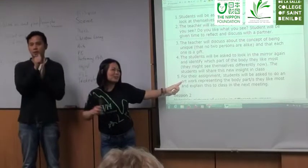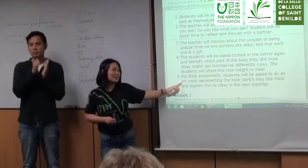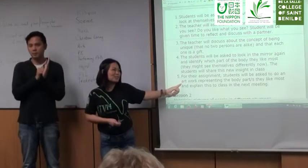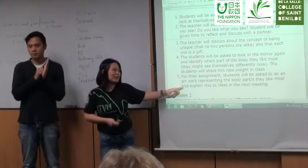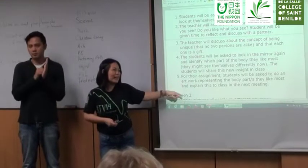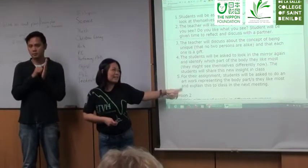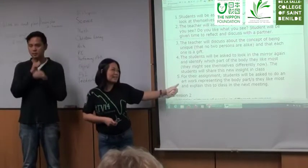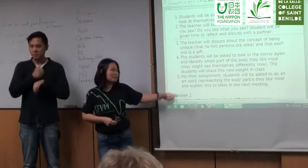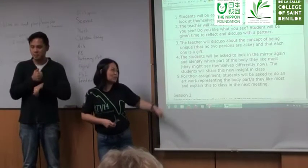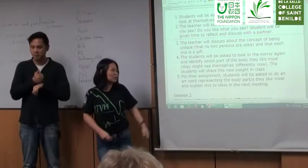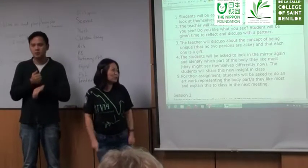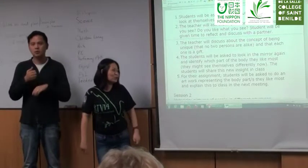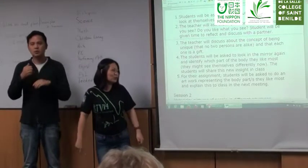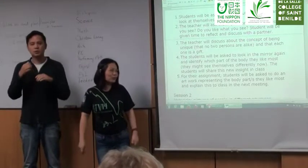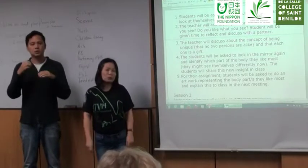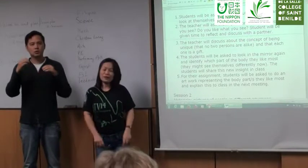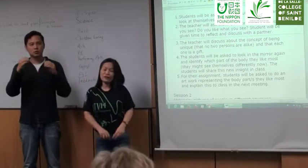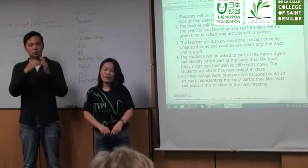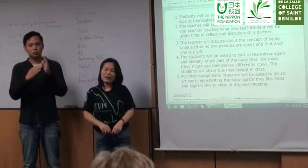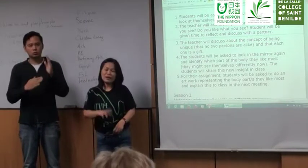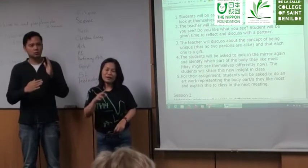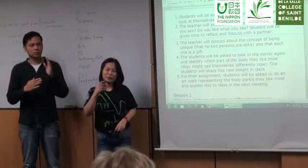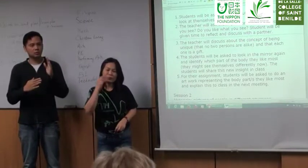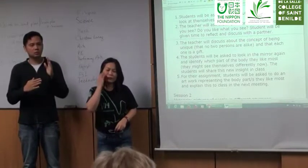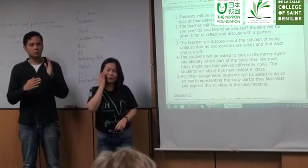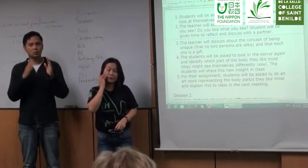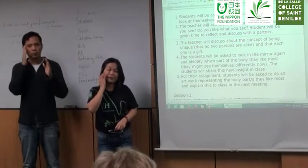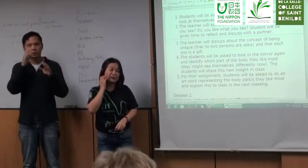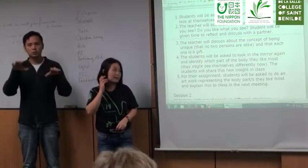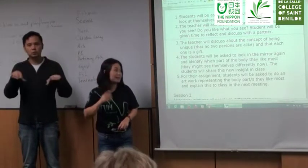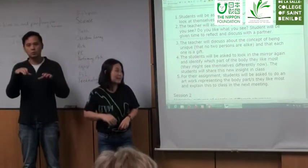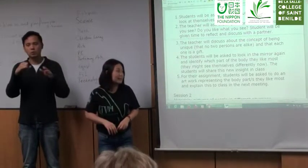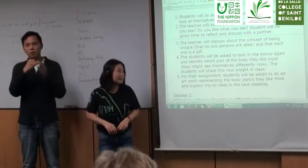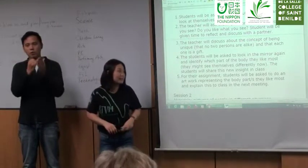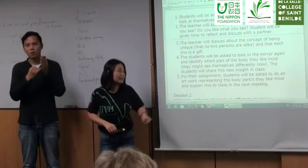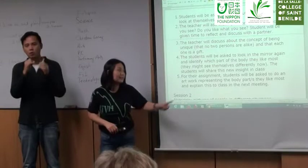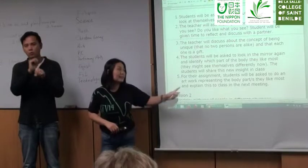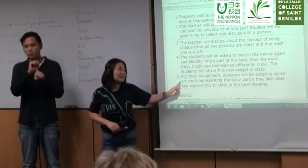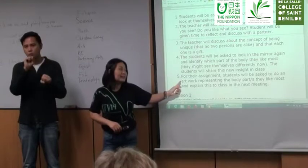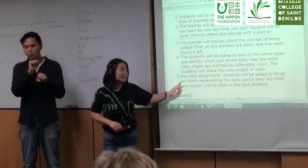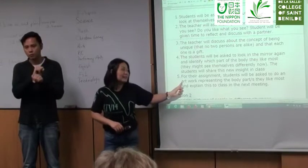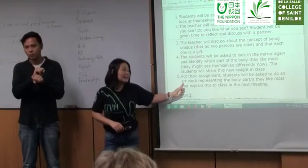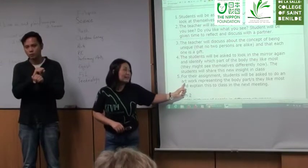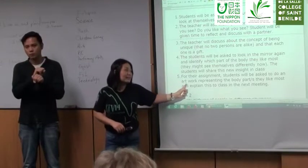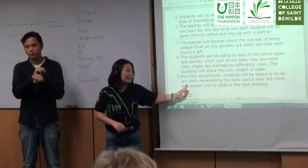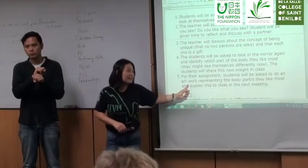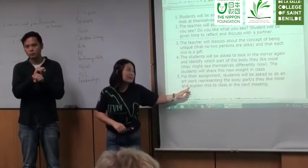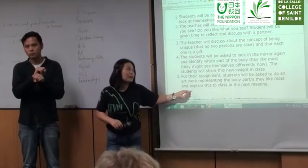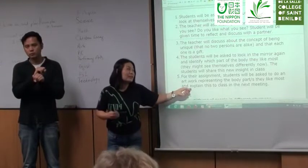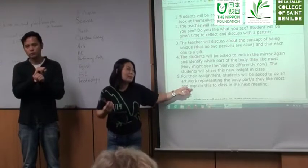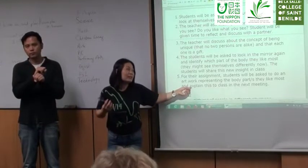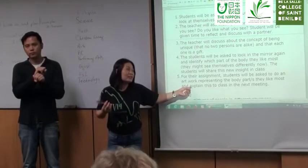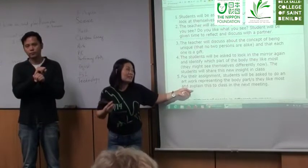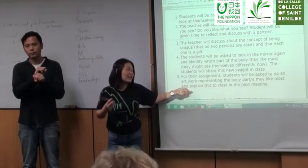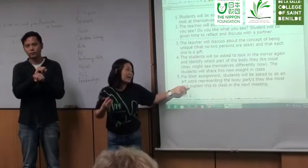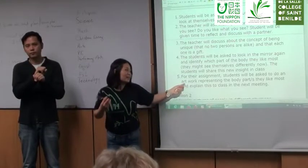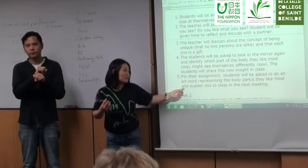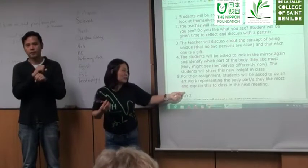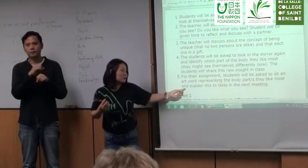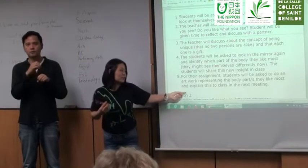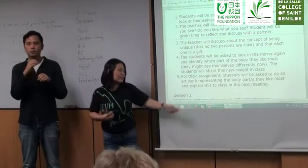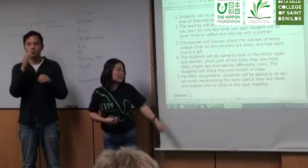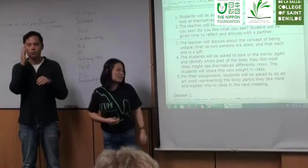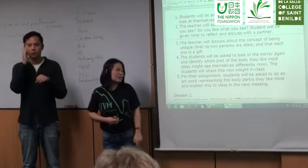the students will ask them to do an artwork representing the body parts they